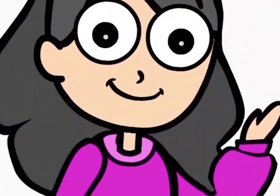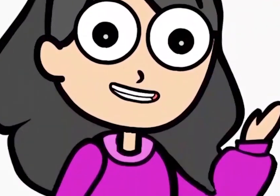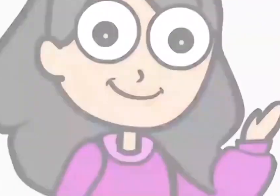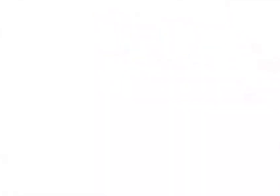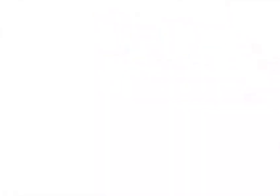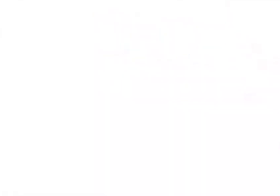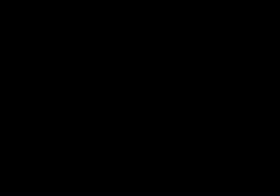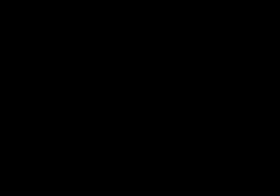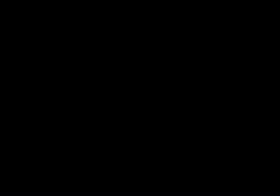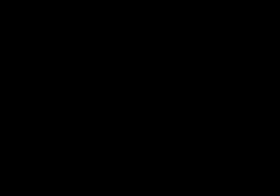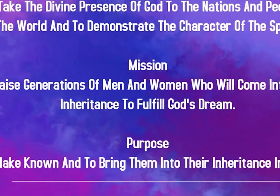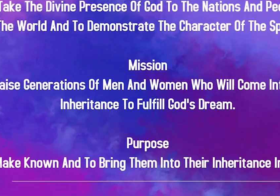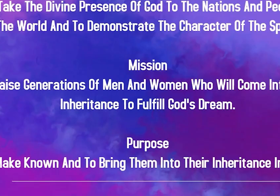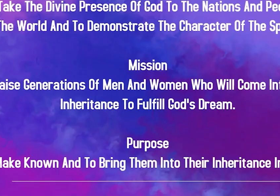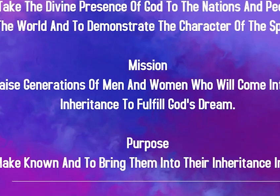Bye-bye.